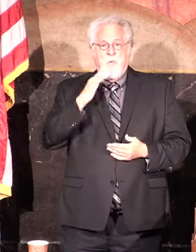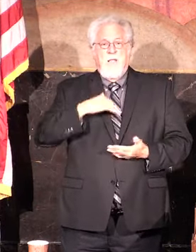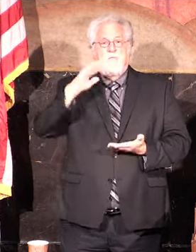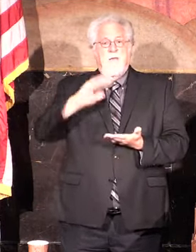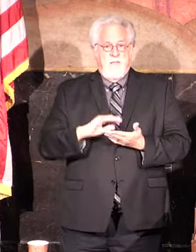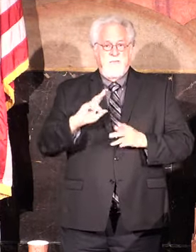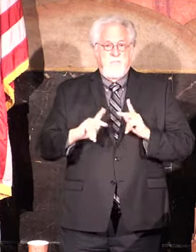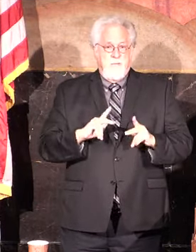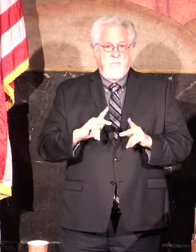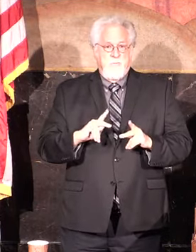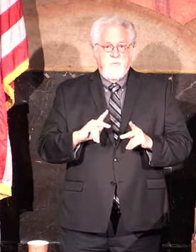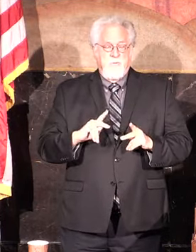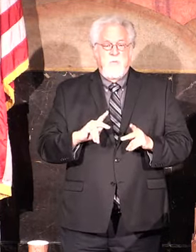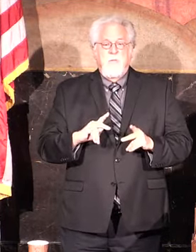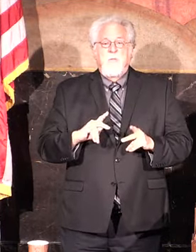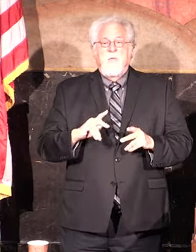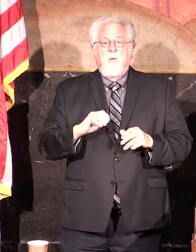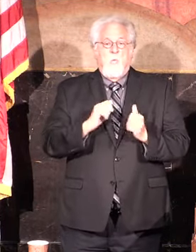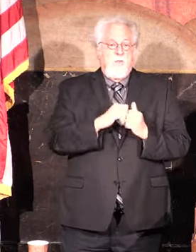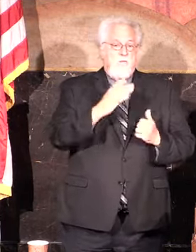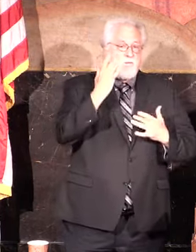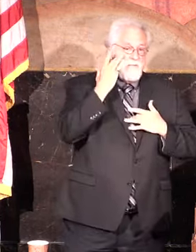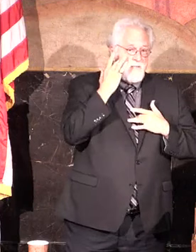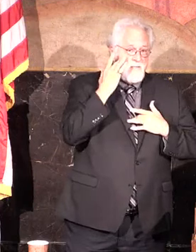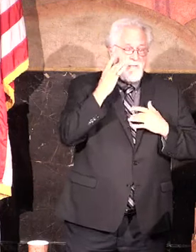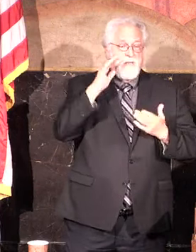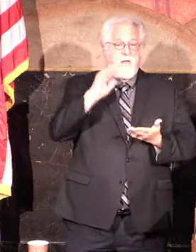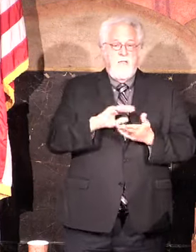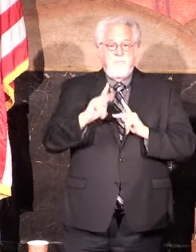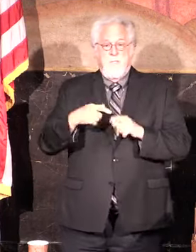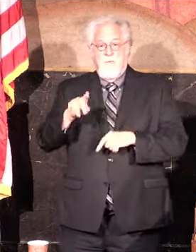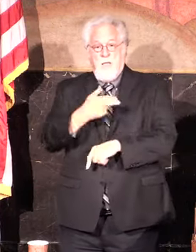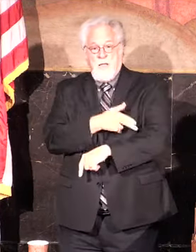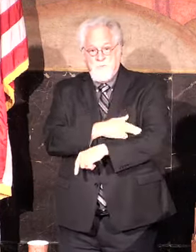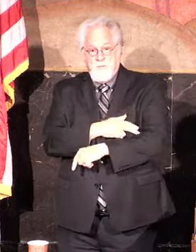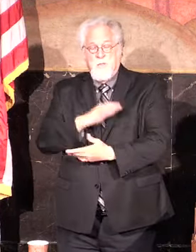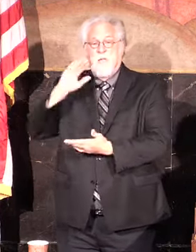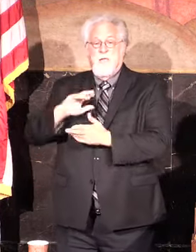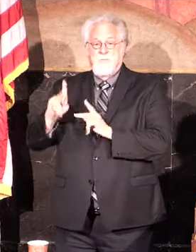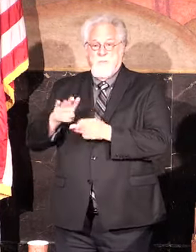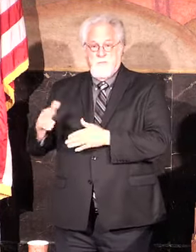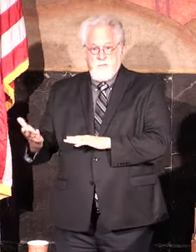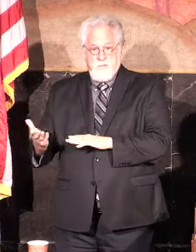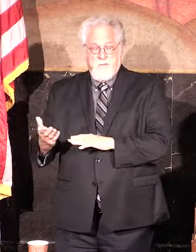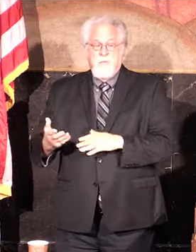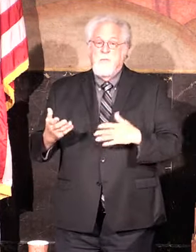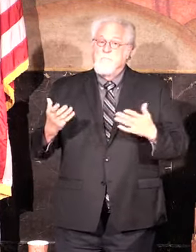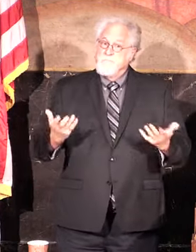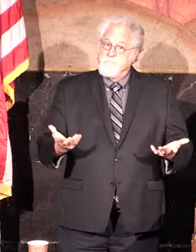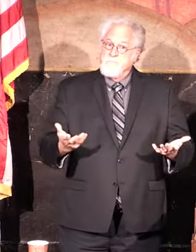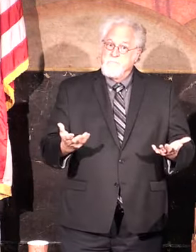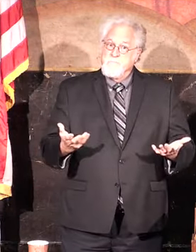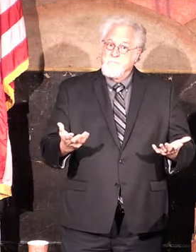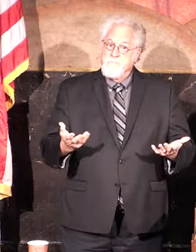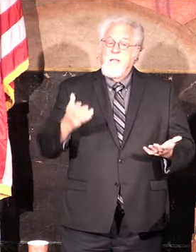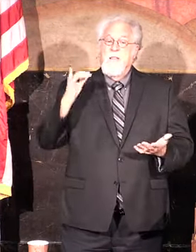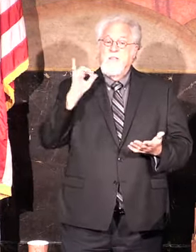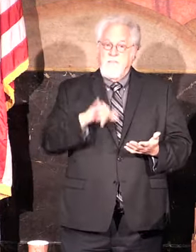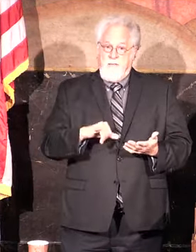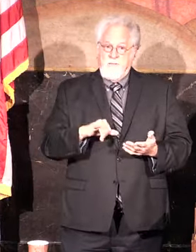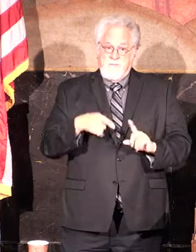people getting the disease, fewer people going to the hospital, and we will have fewer people dying. And that's